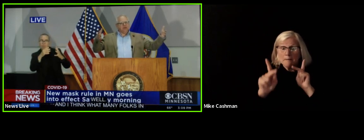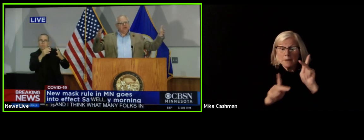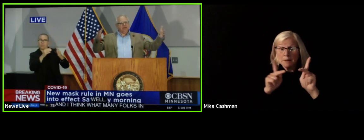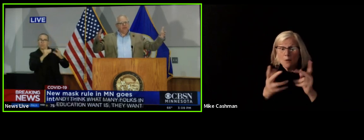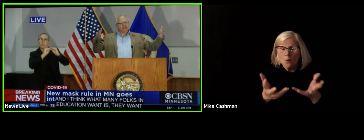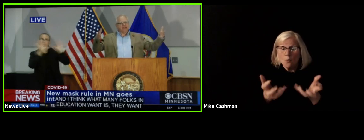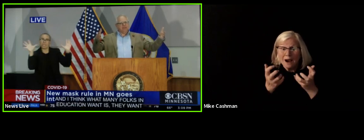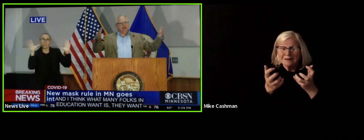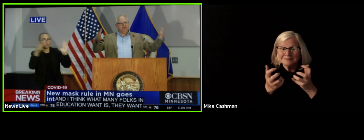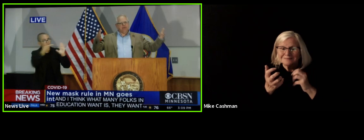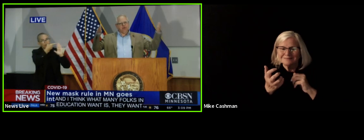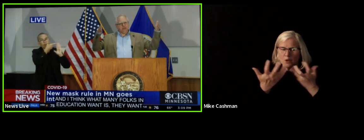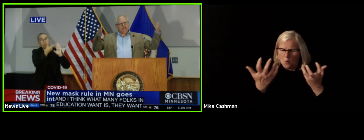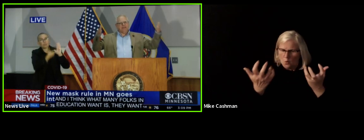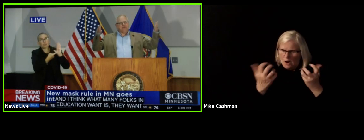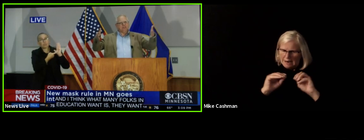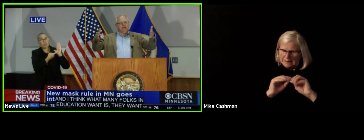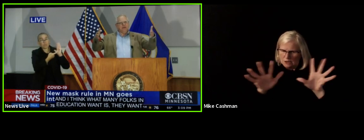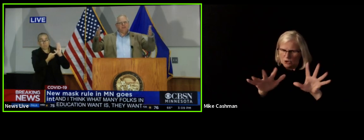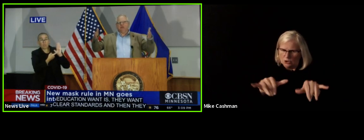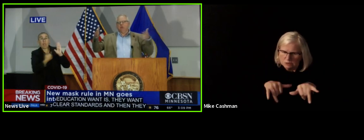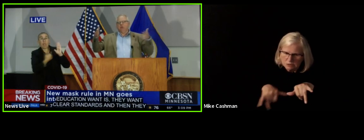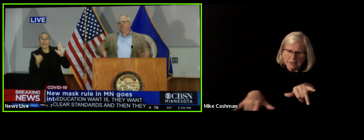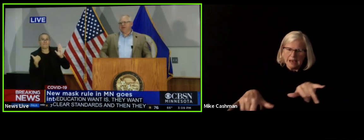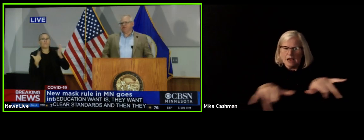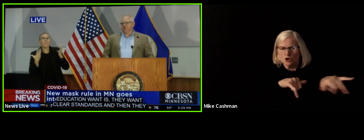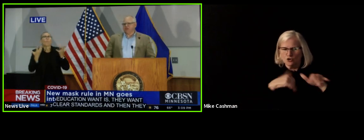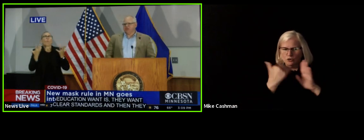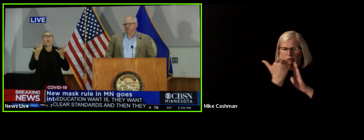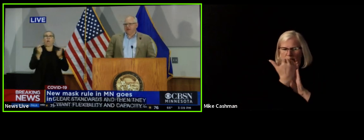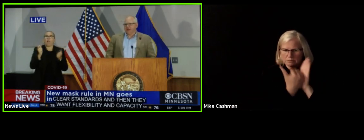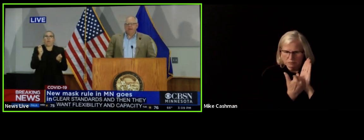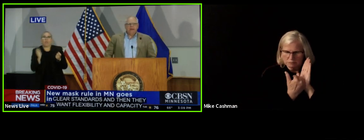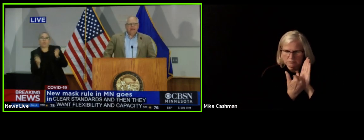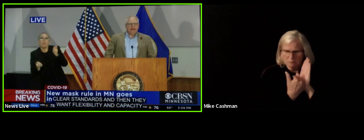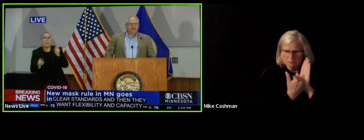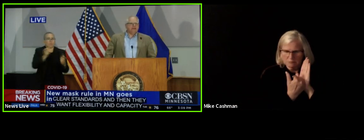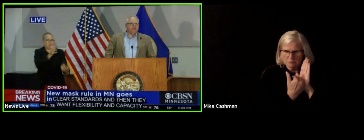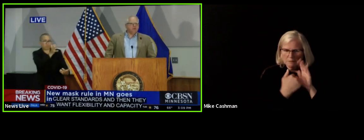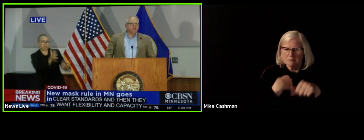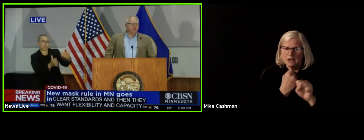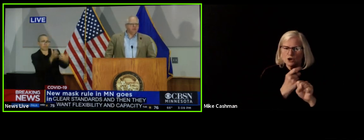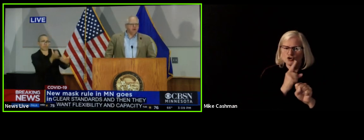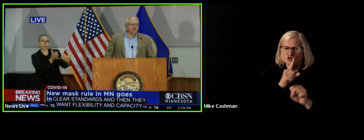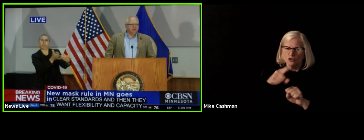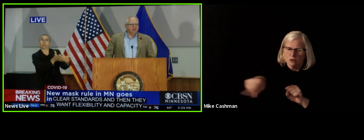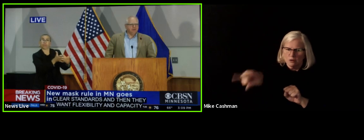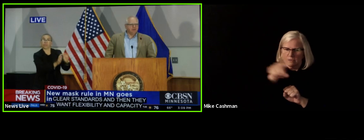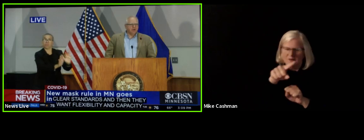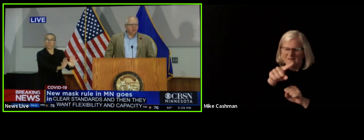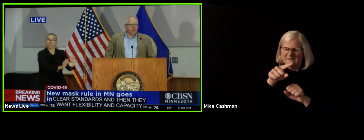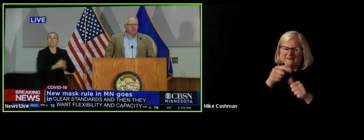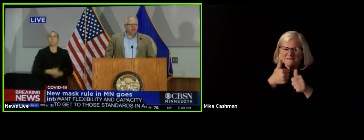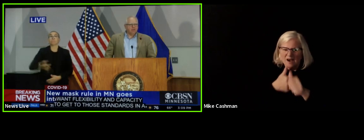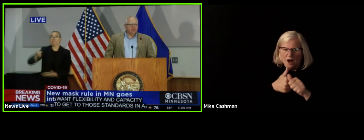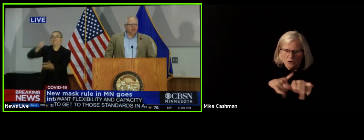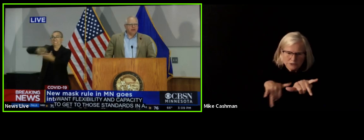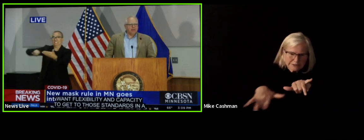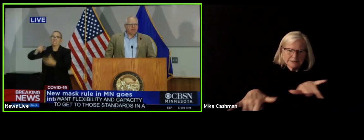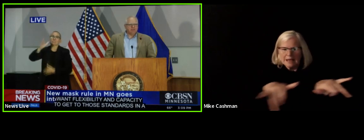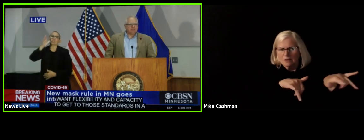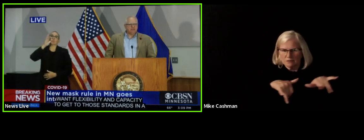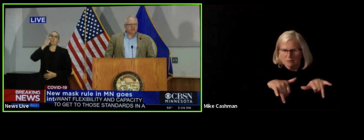flexibility and the capacity to be able to get to those standards in the way that makes most sense for them. And I think next week what you'll start to see is us try and work with them to get